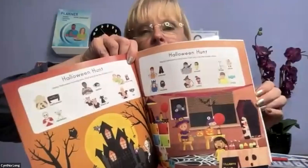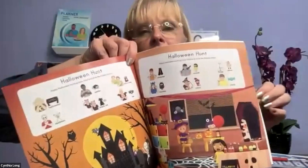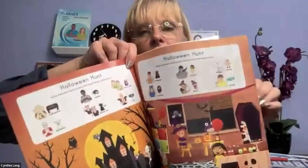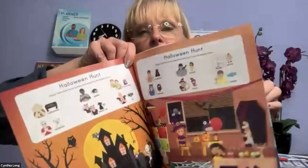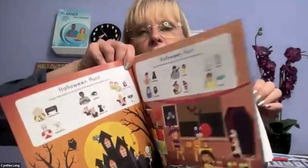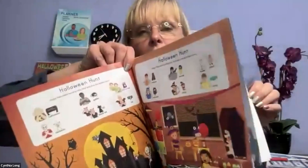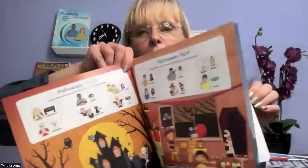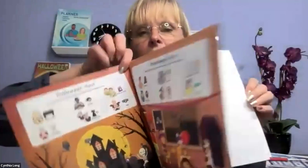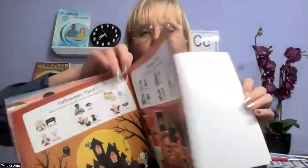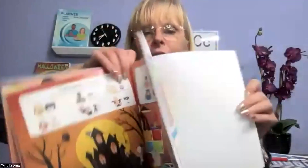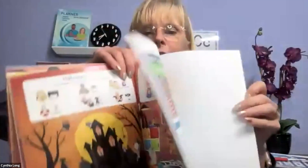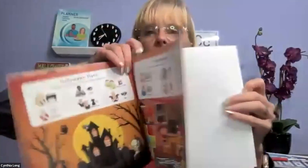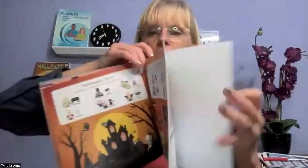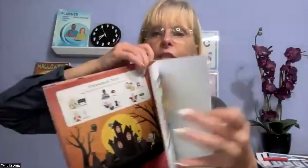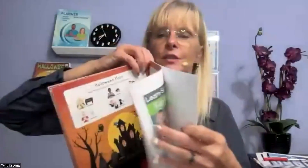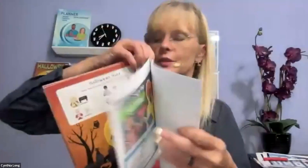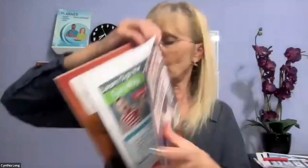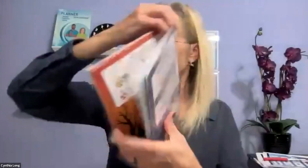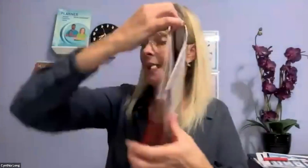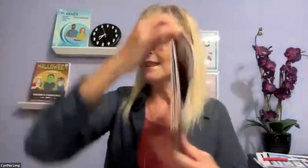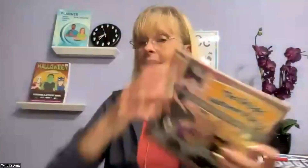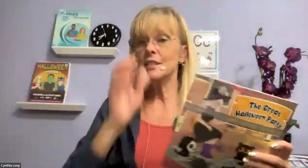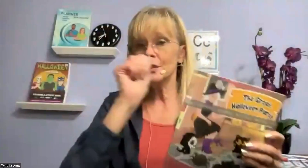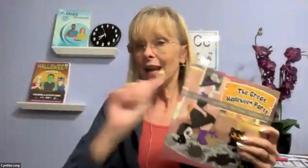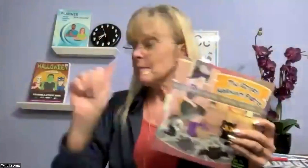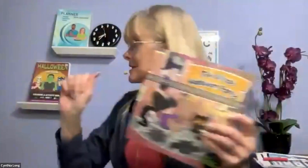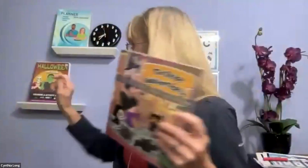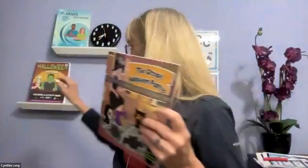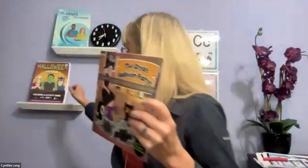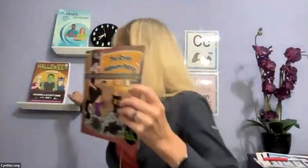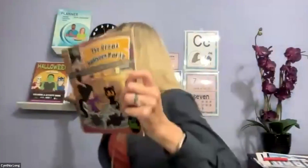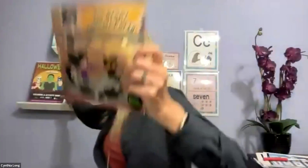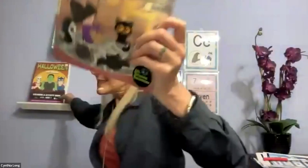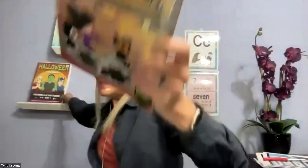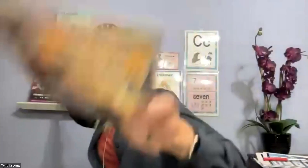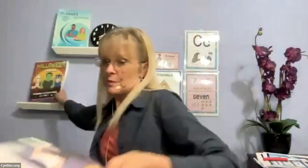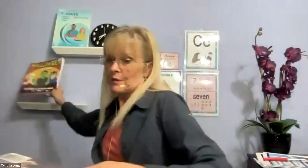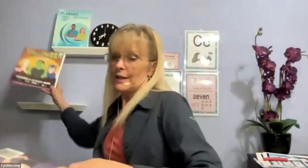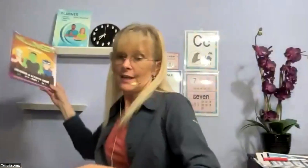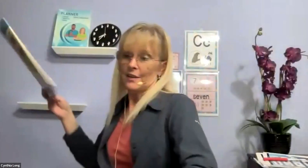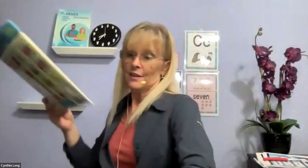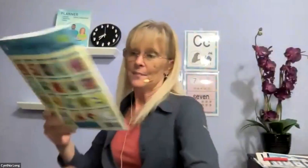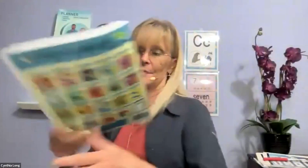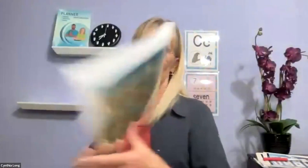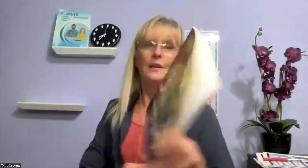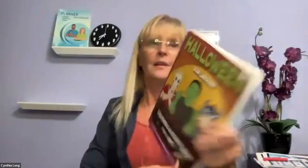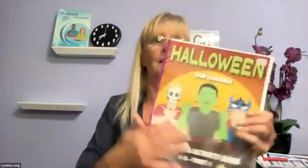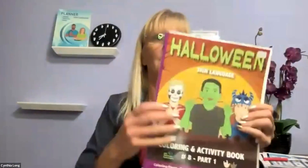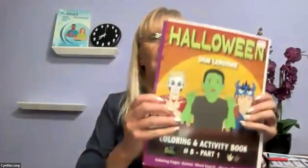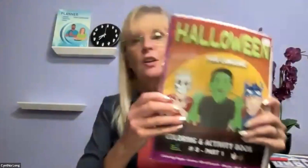Oh, let me turn my page again. So this is on Amazon, as well as this book right here. You